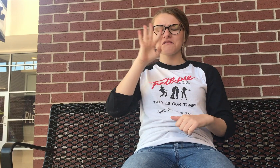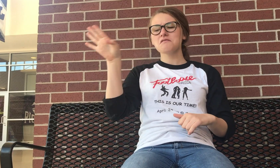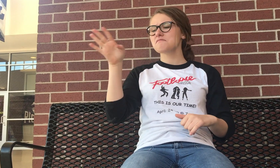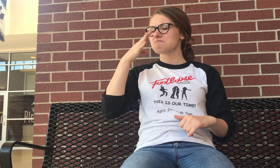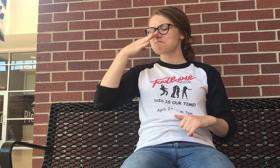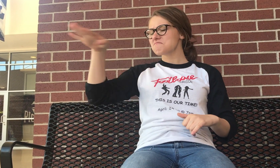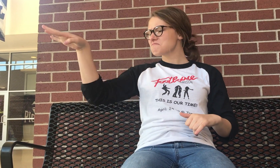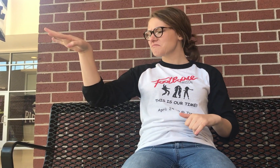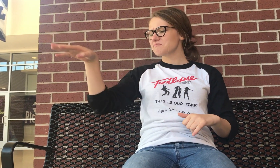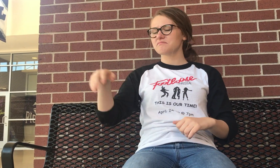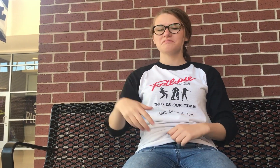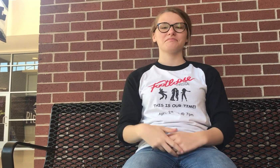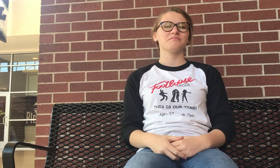nobody else believes